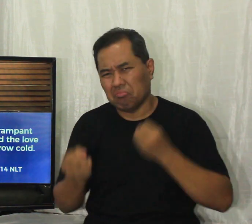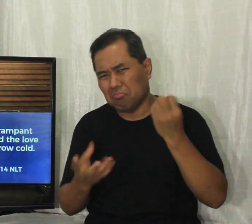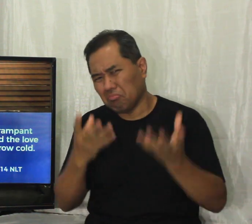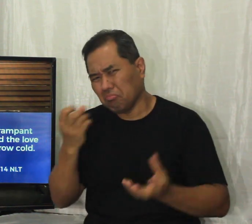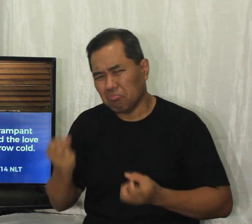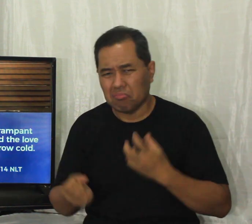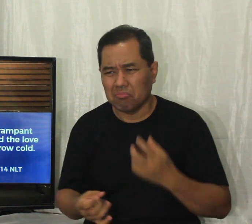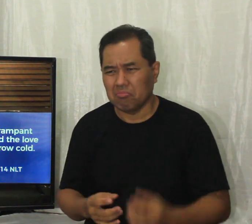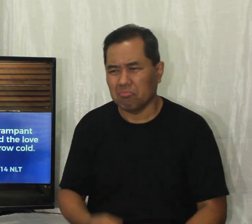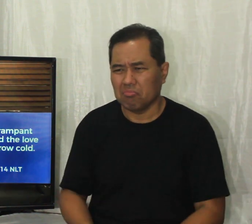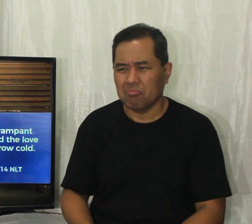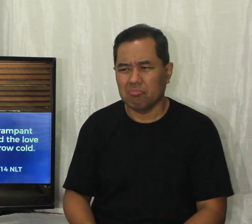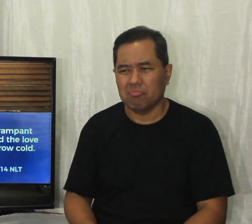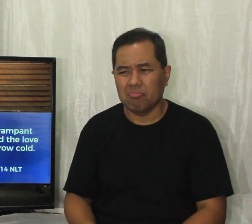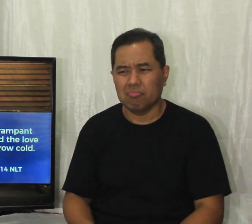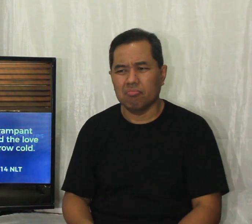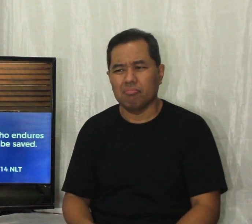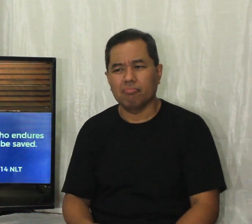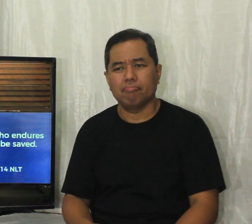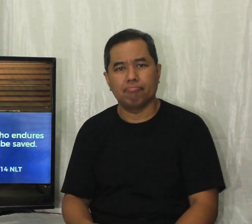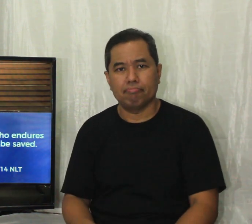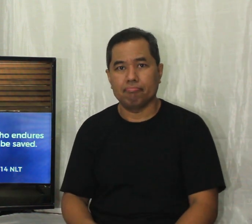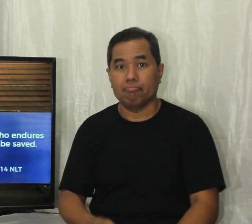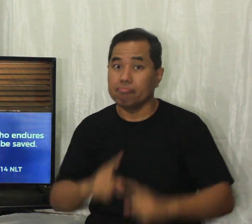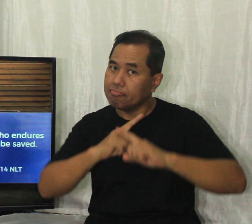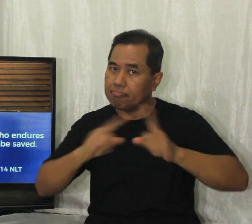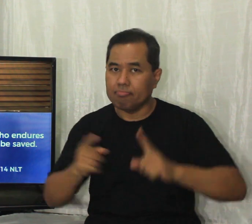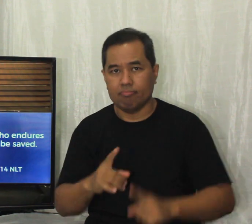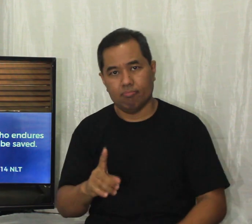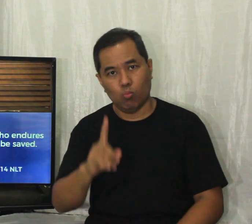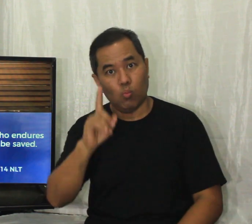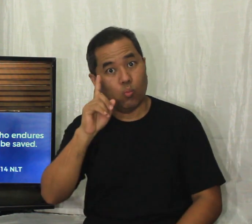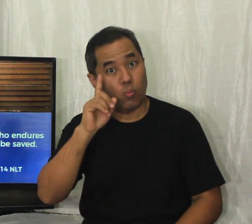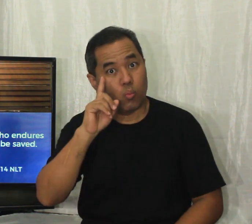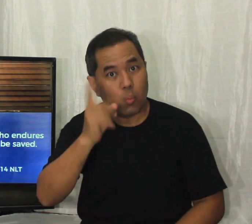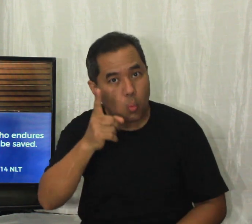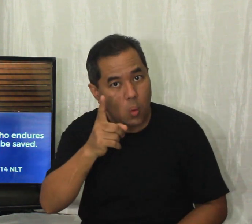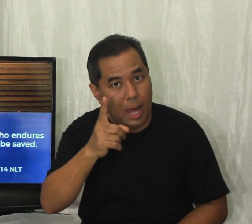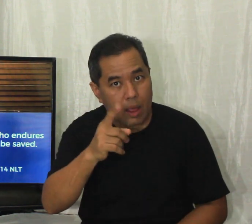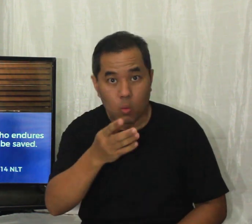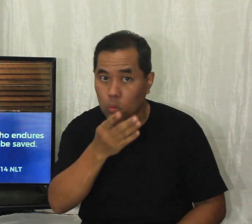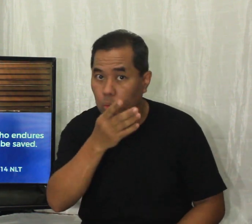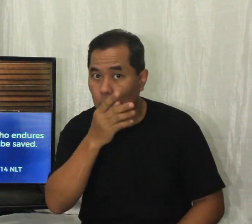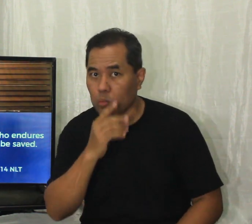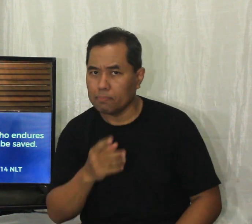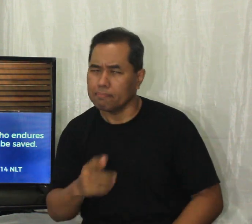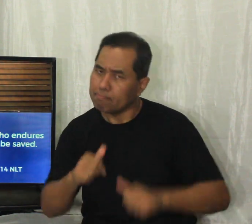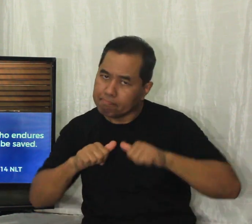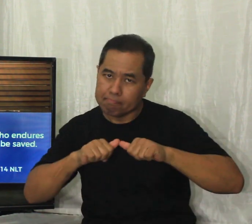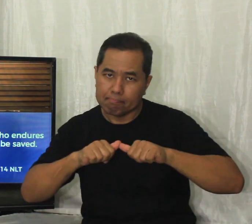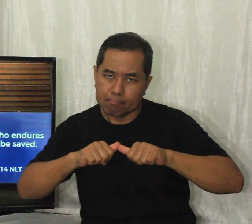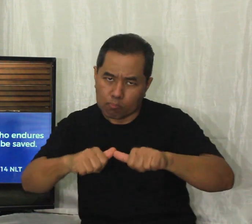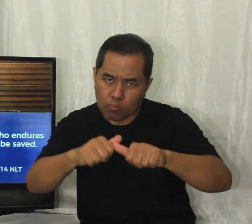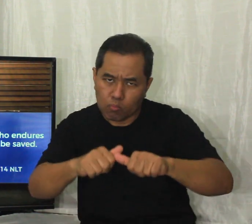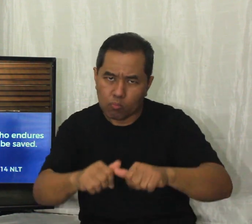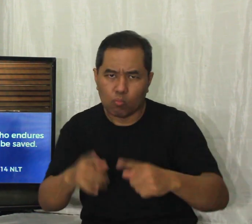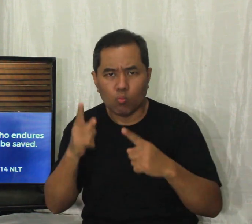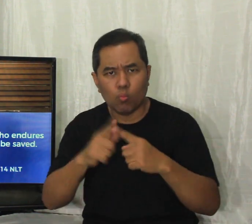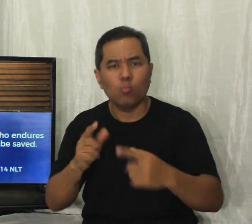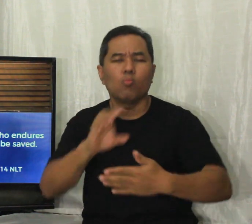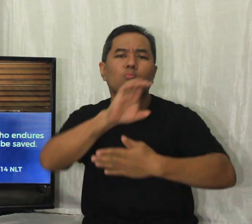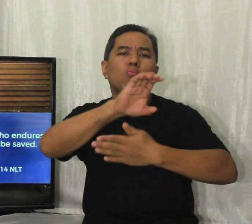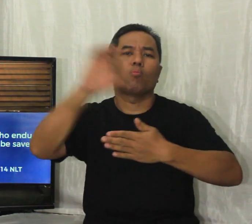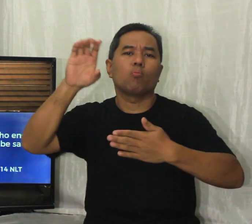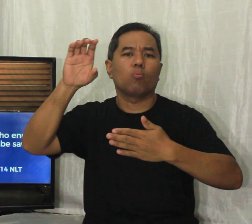even worse. But the one, finally, we get some good news. But the one who endures to the end will